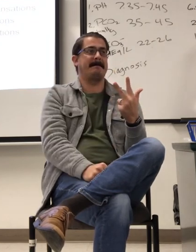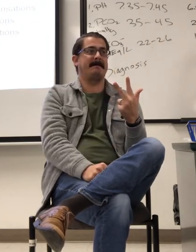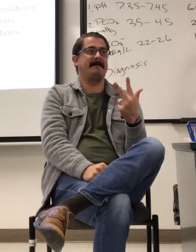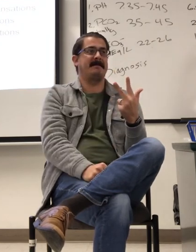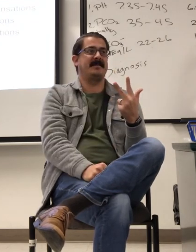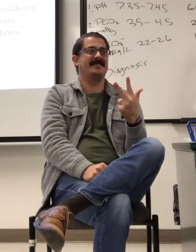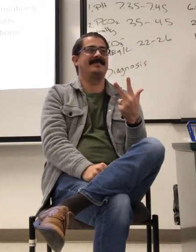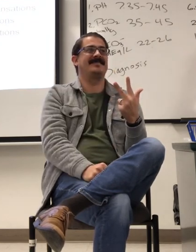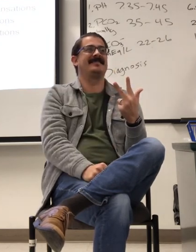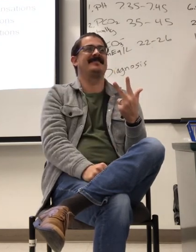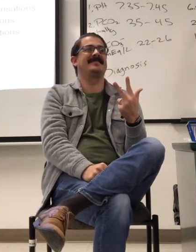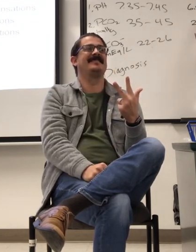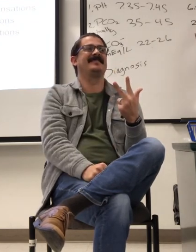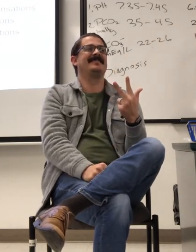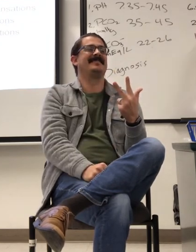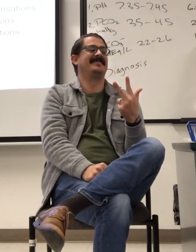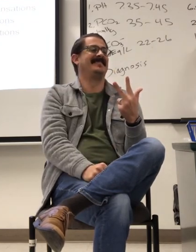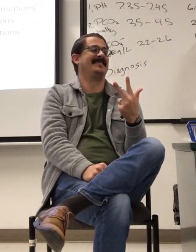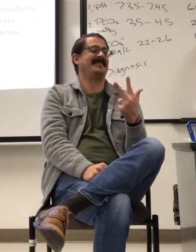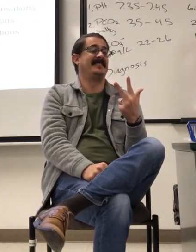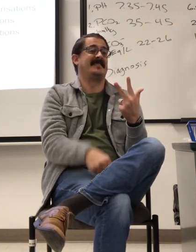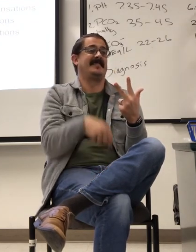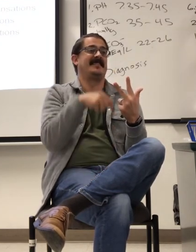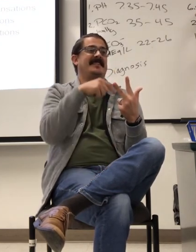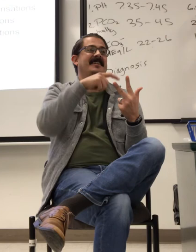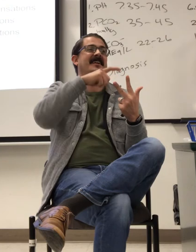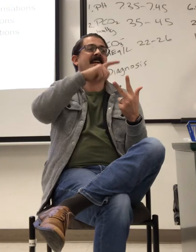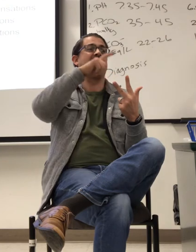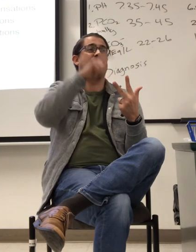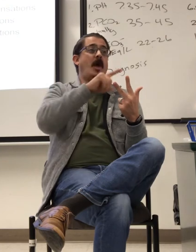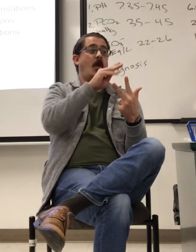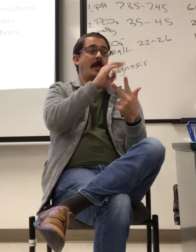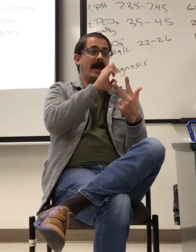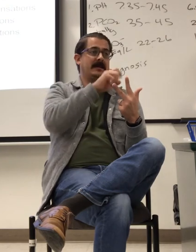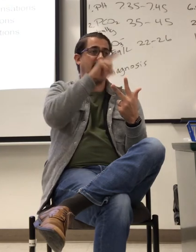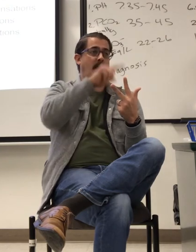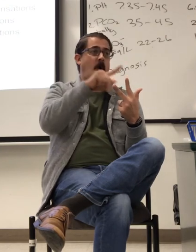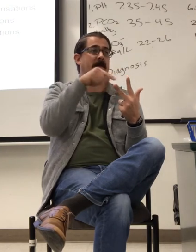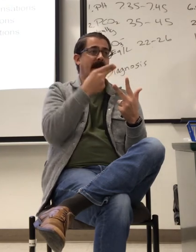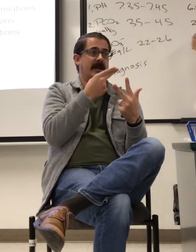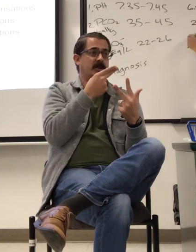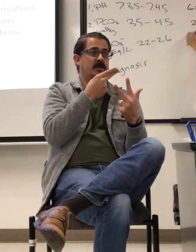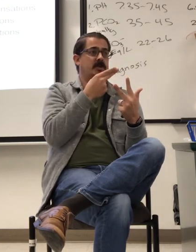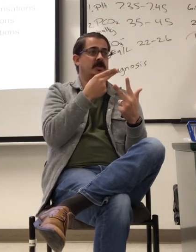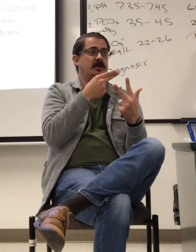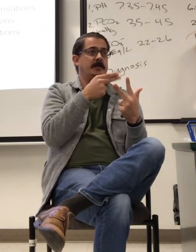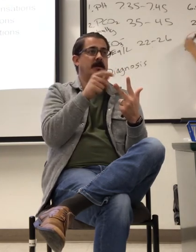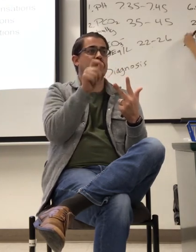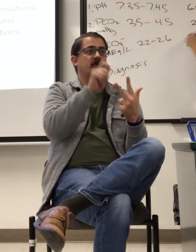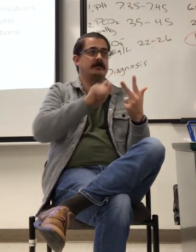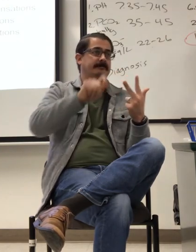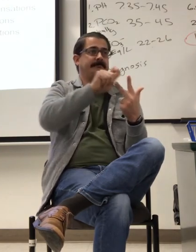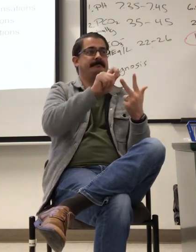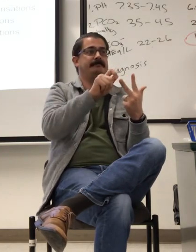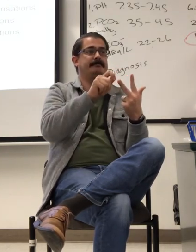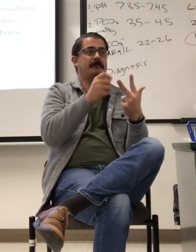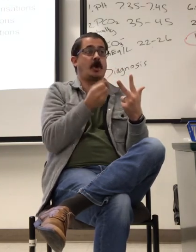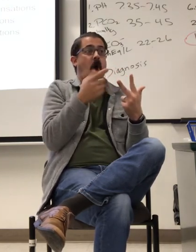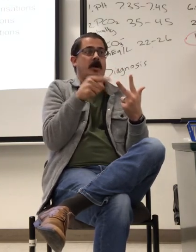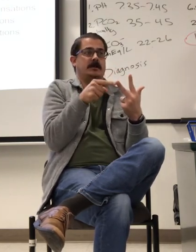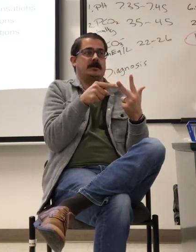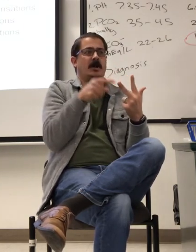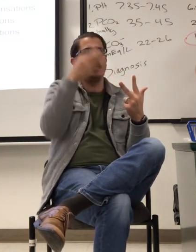assume, low, low, low base, low pH, so I'm gonna circle that, that's the cause. So we know